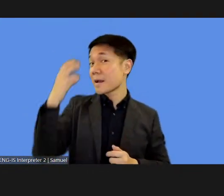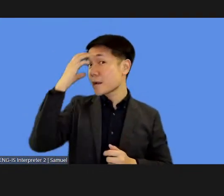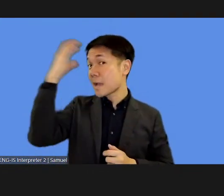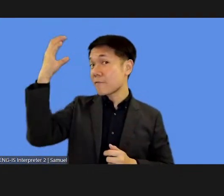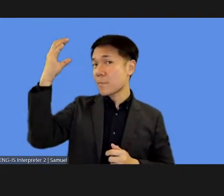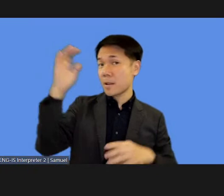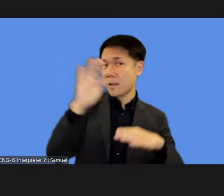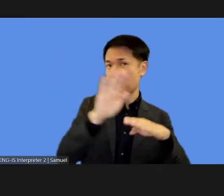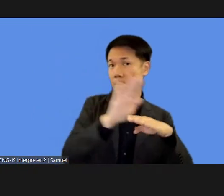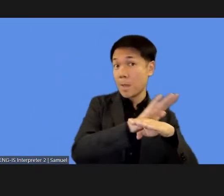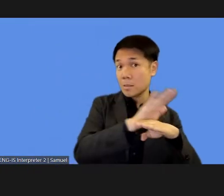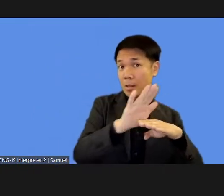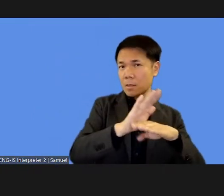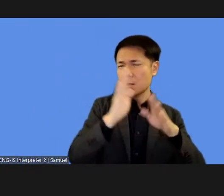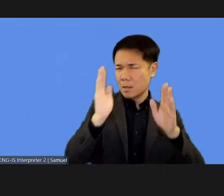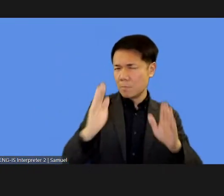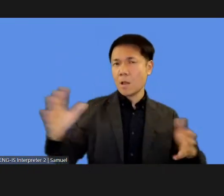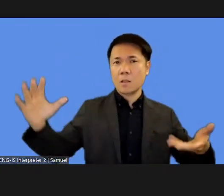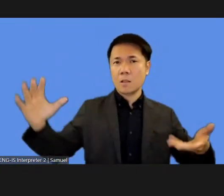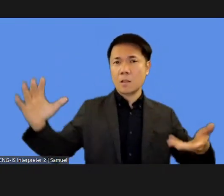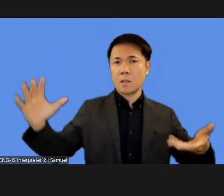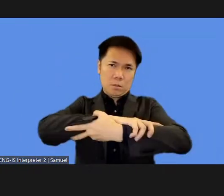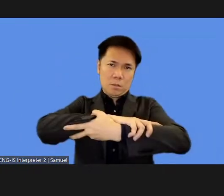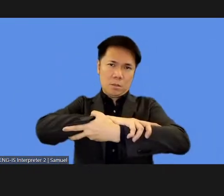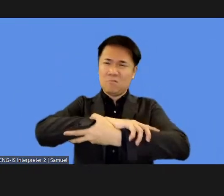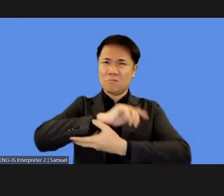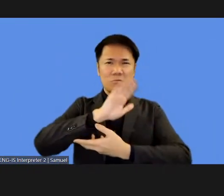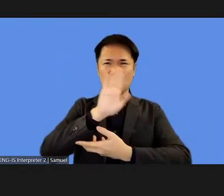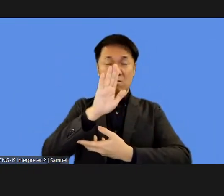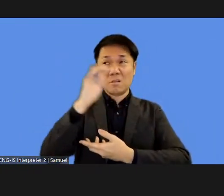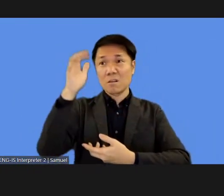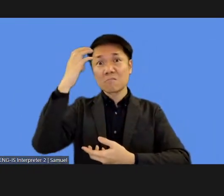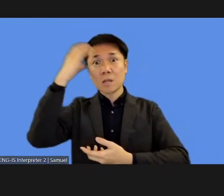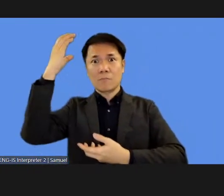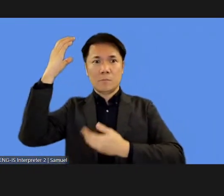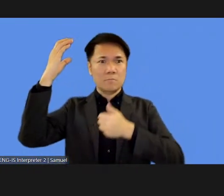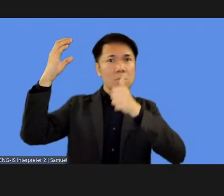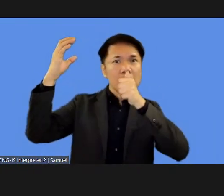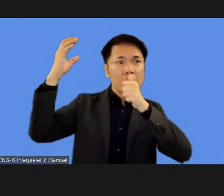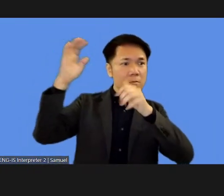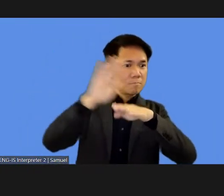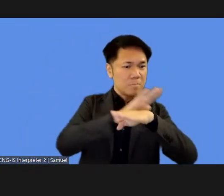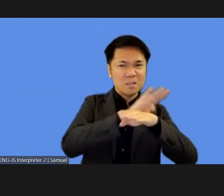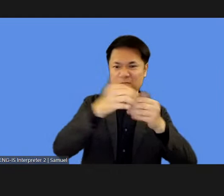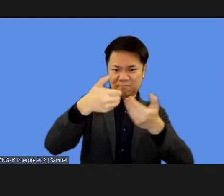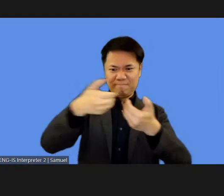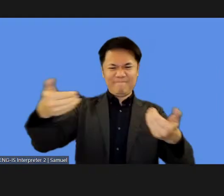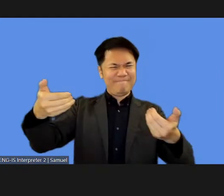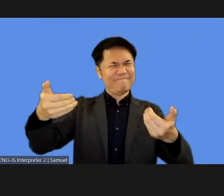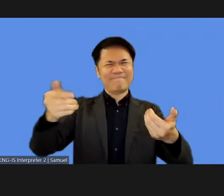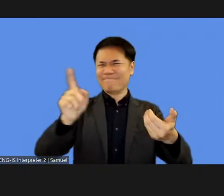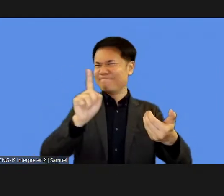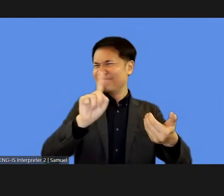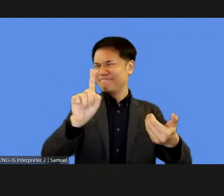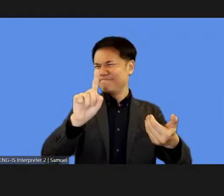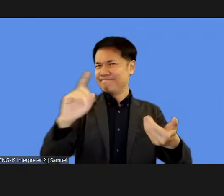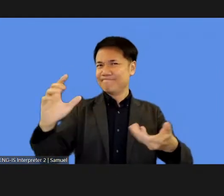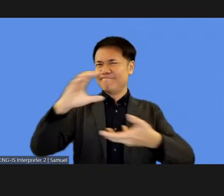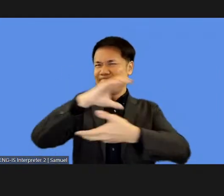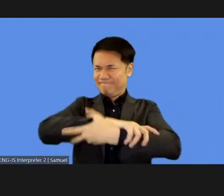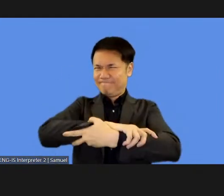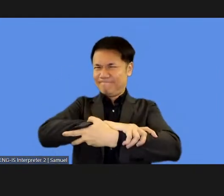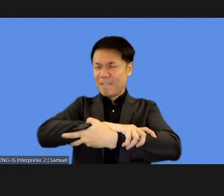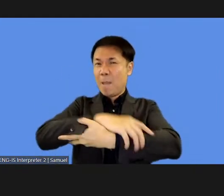A lot of people still don't have an understanding of how different actions at an individual level